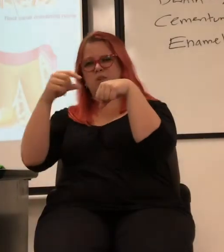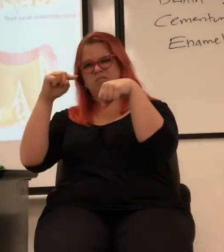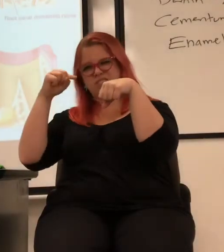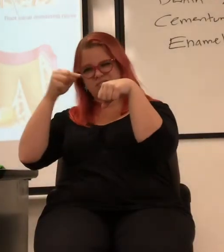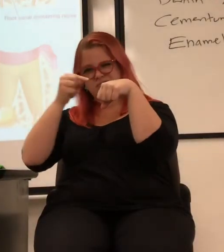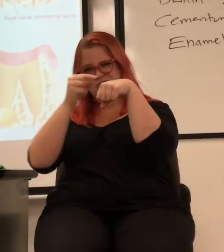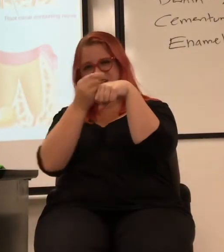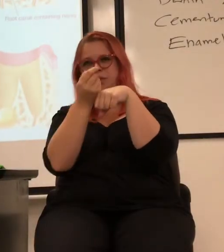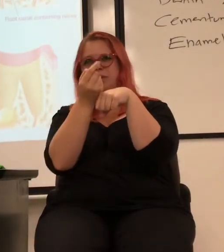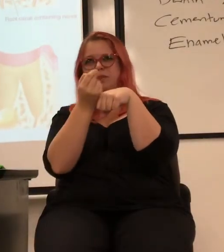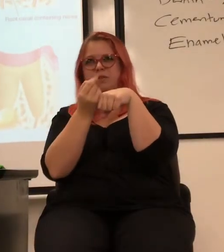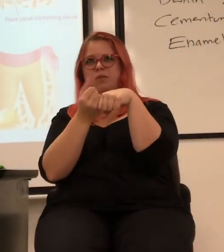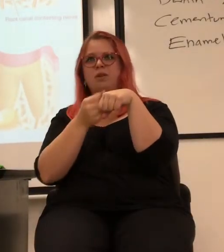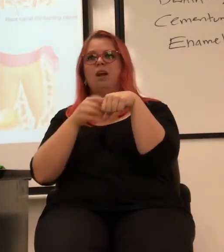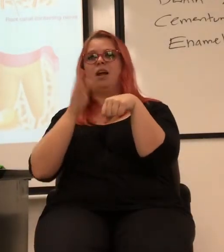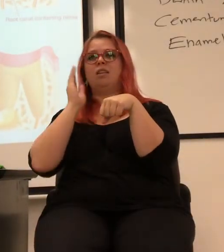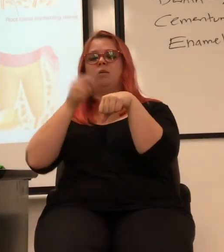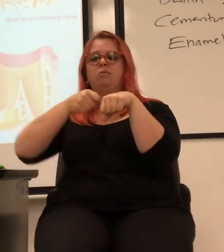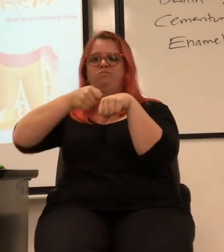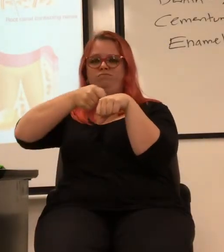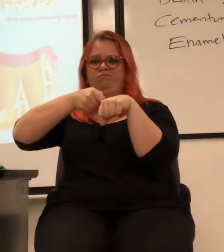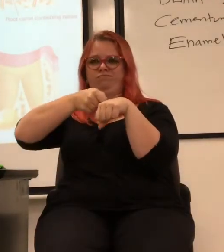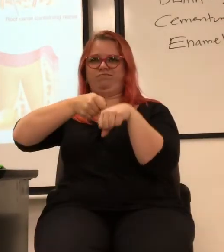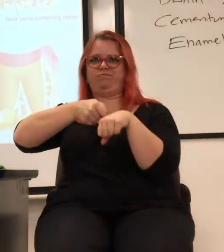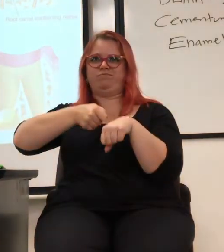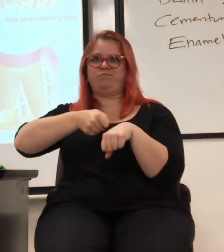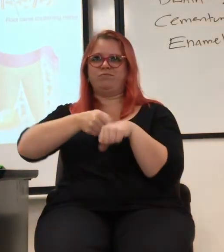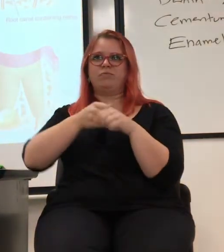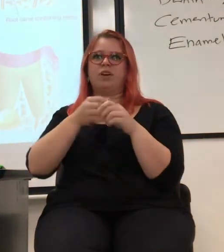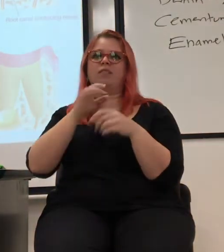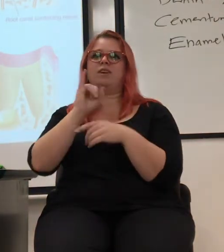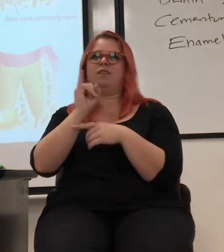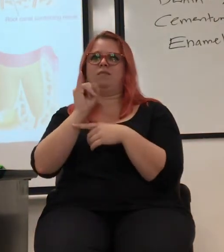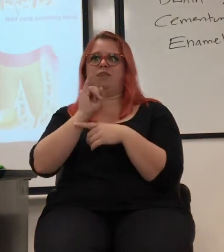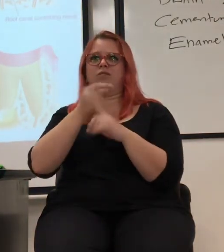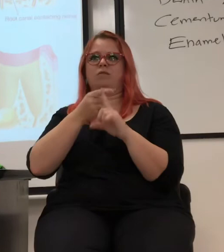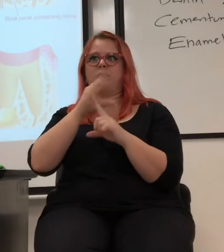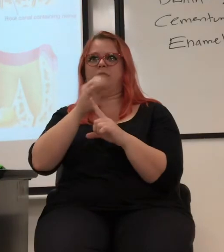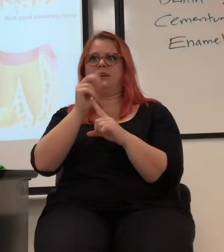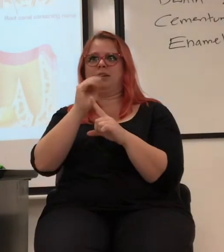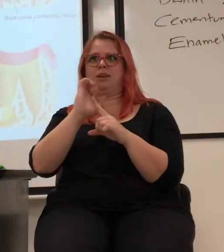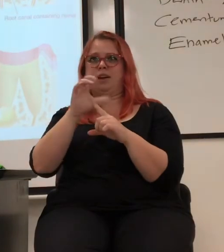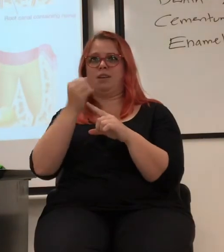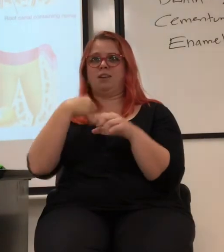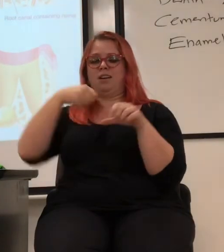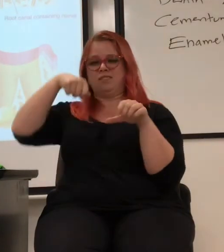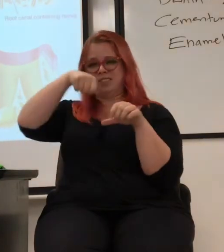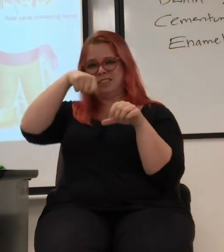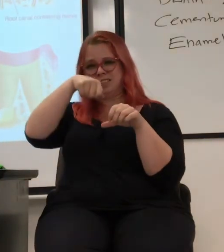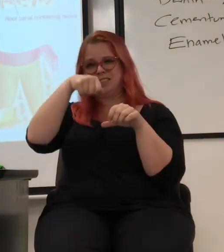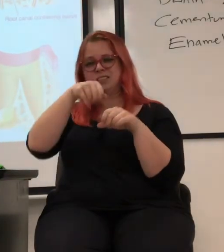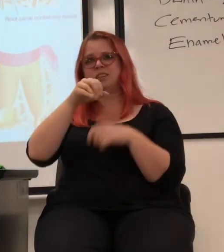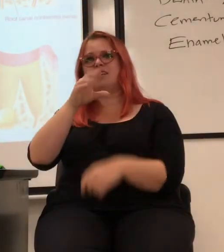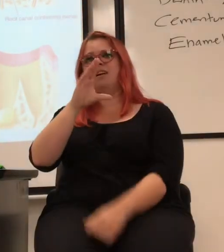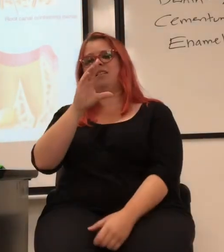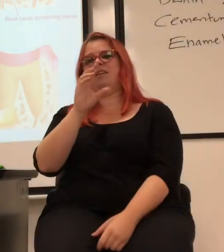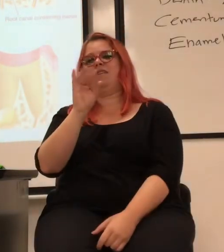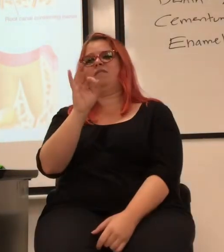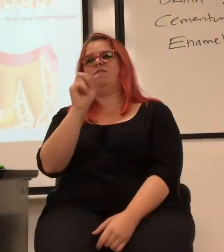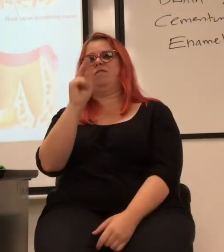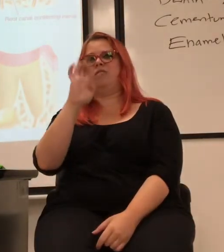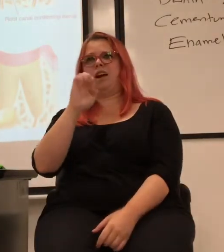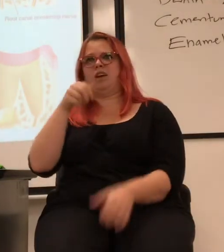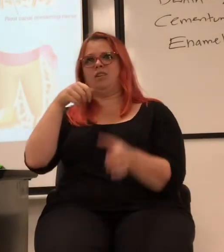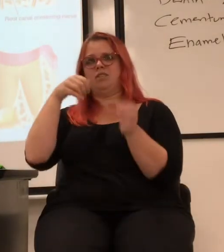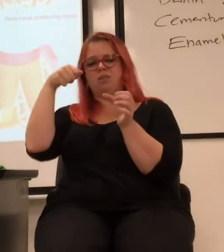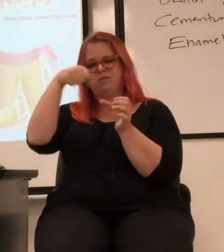basically file the infected canal. Okay, they stick a file in there, just root canal, and just get it all out of there. But